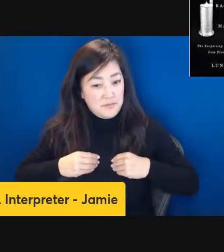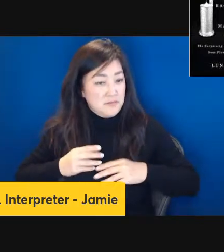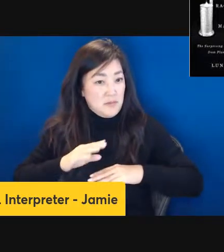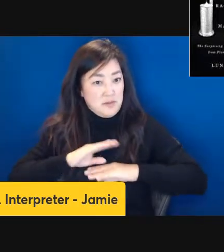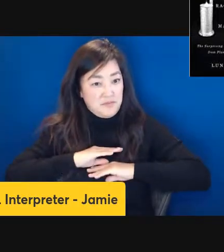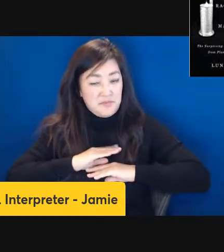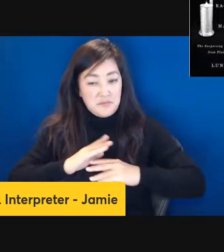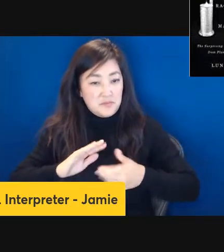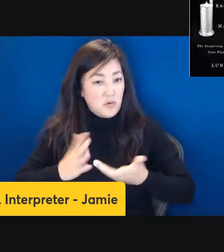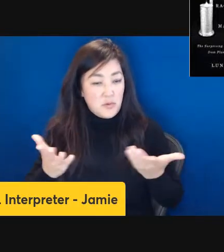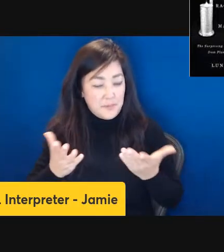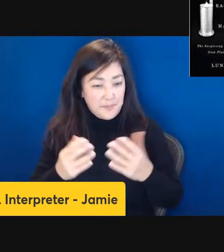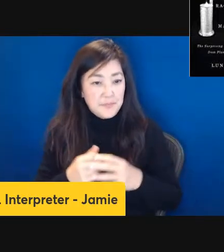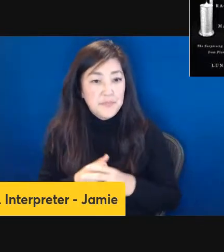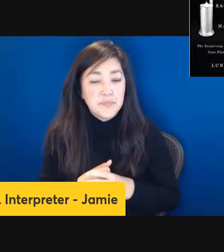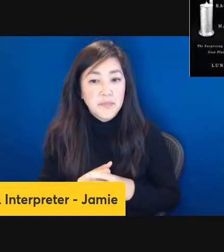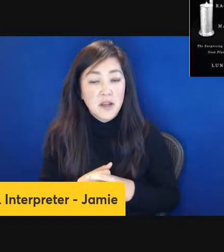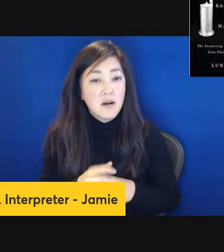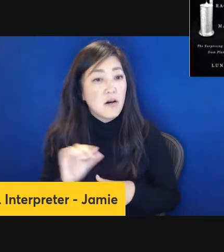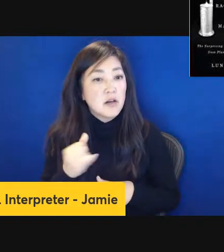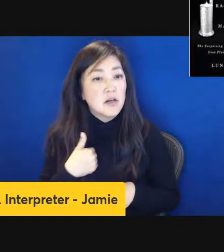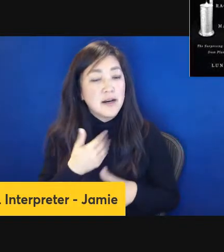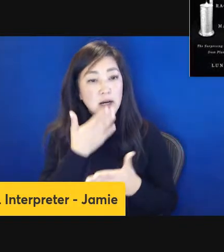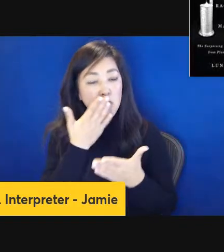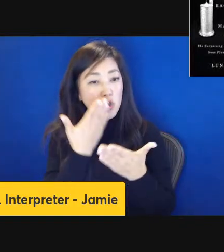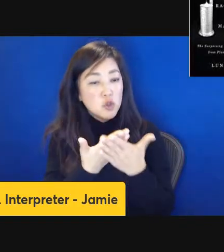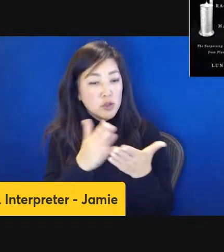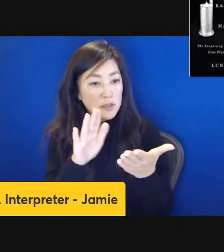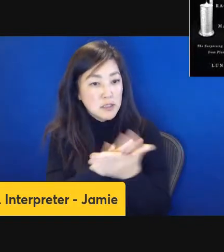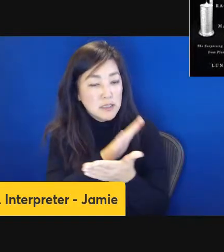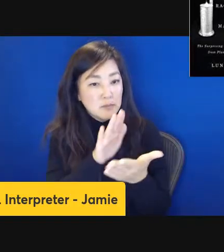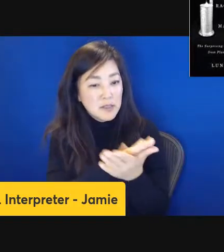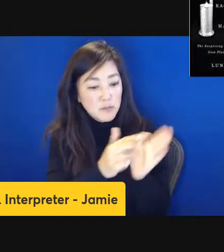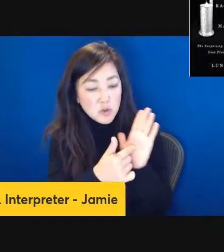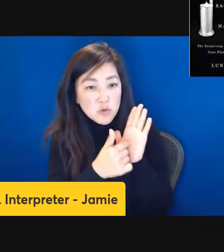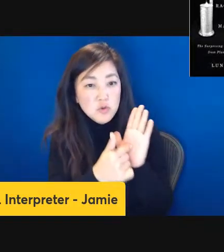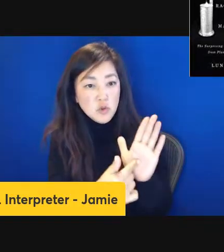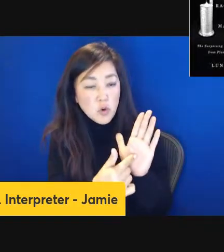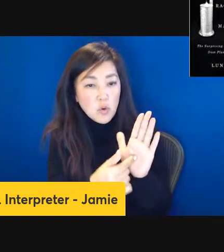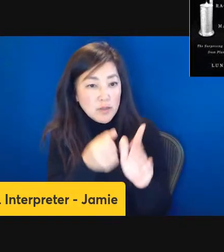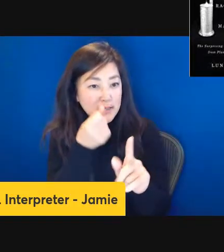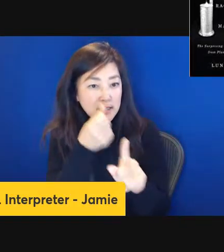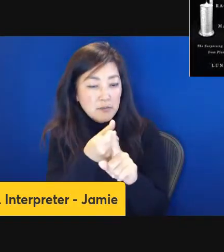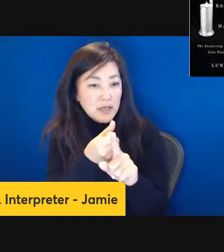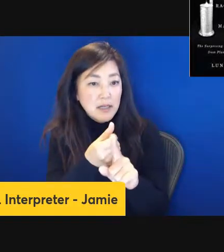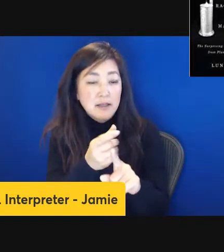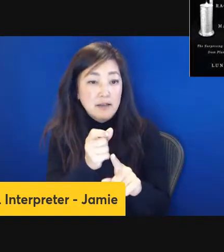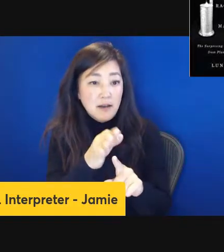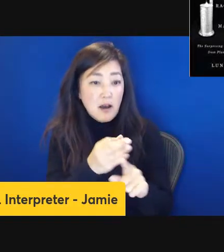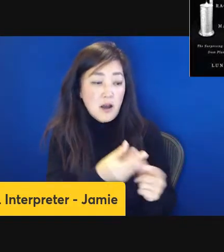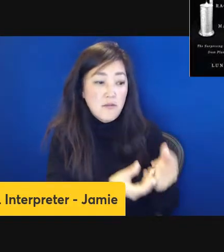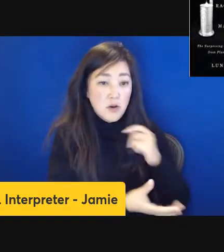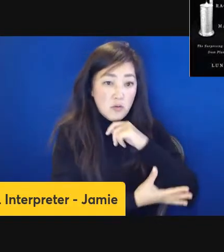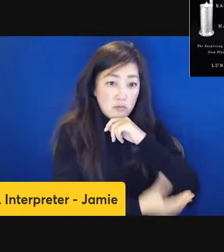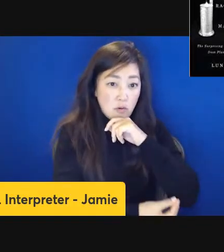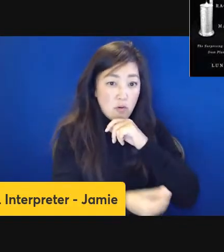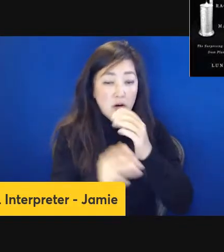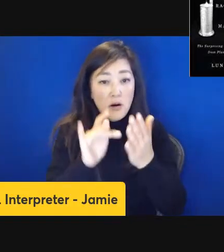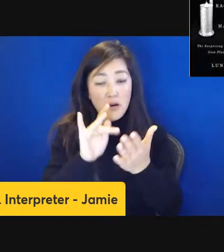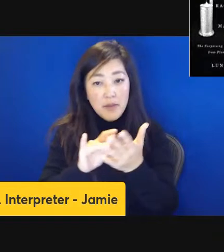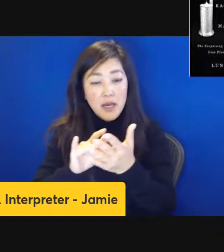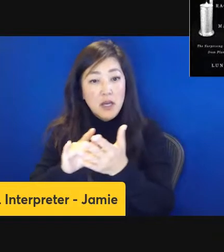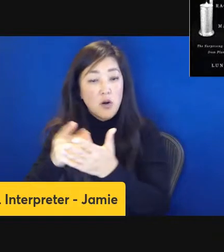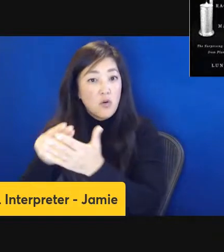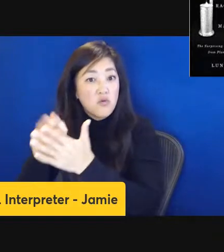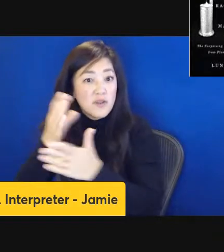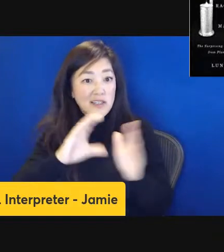quite good papers showing the impact of social class on lung function